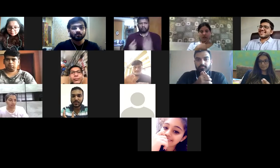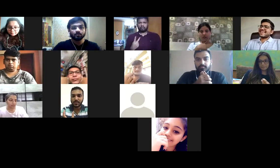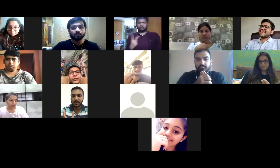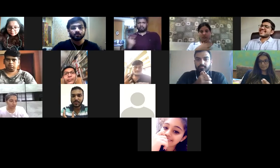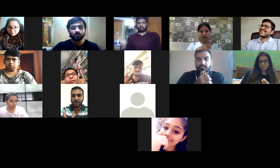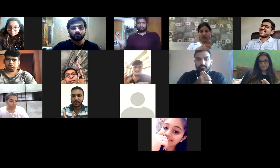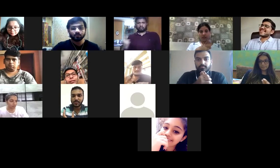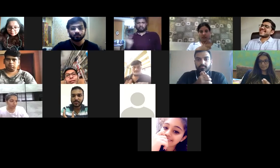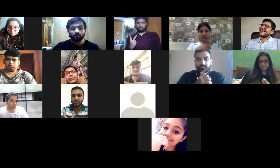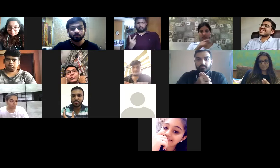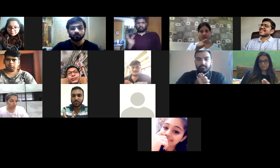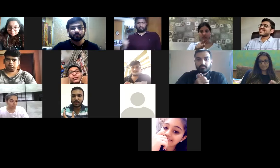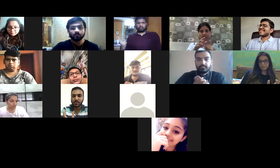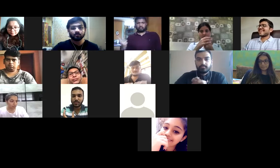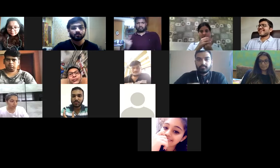Second sign is we.